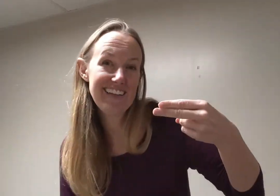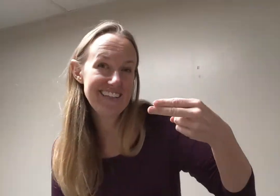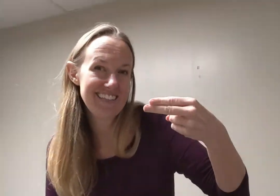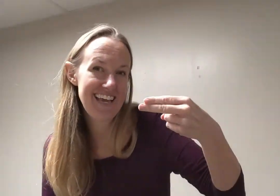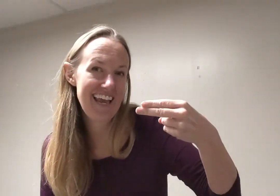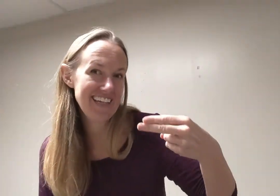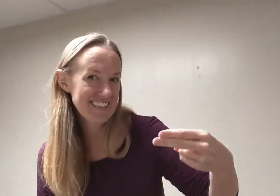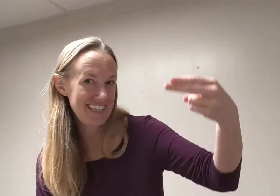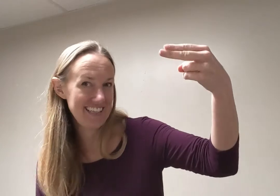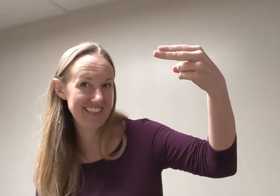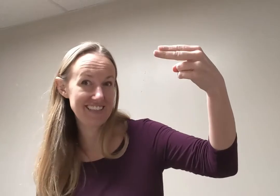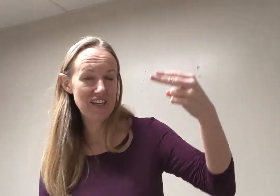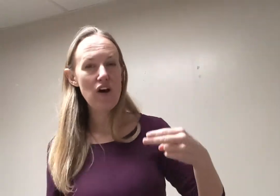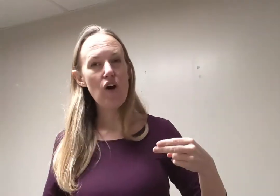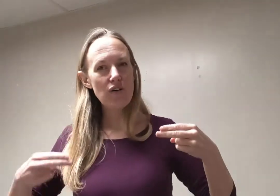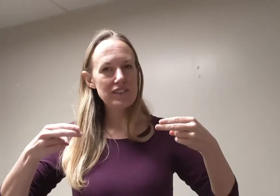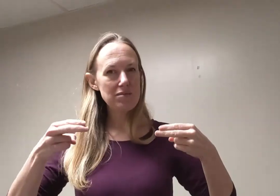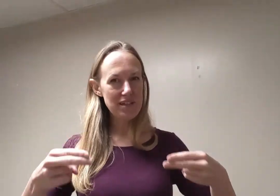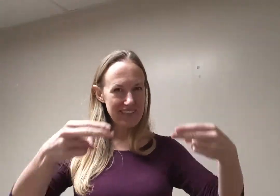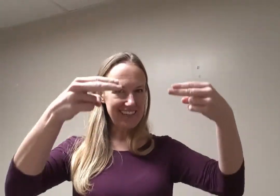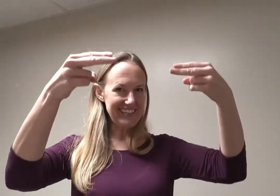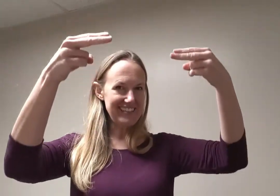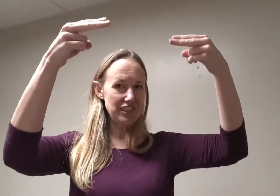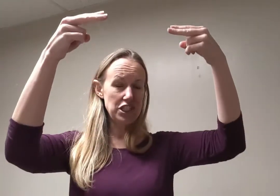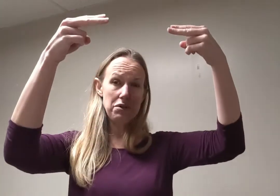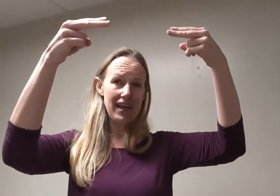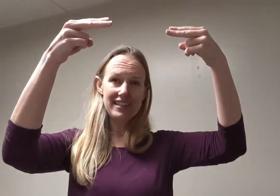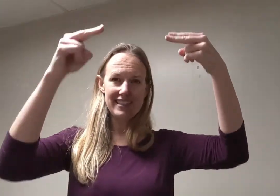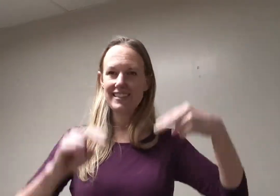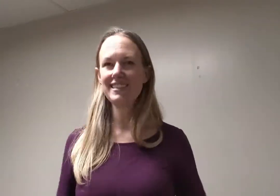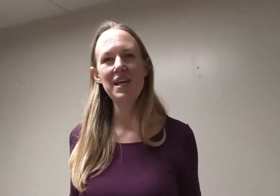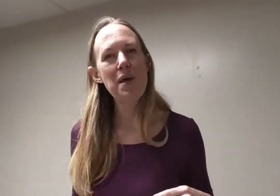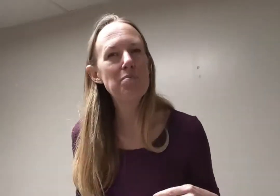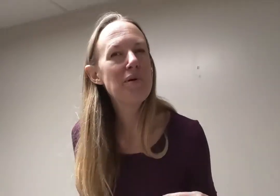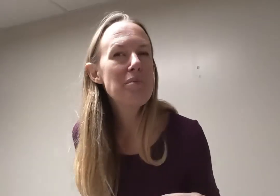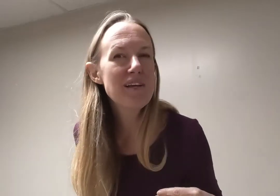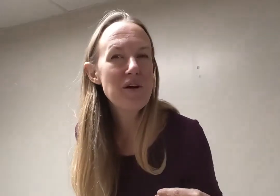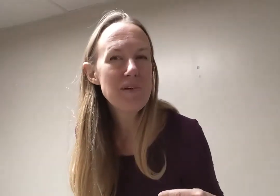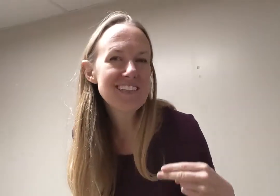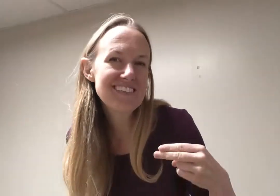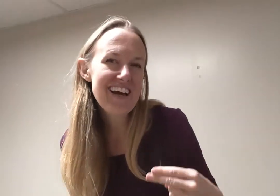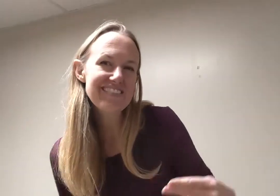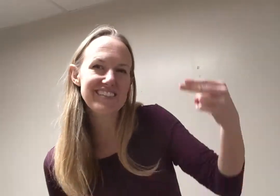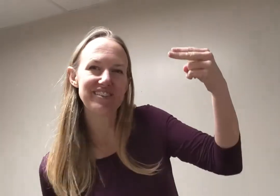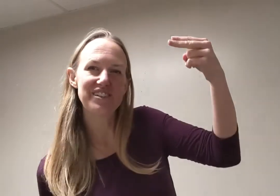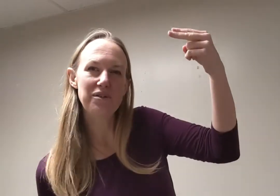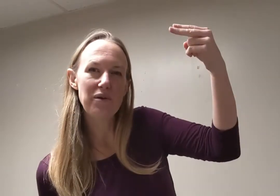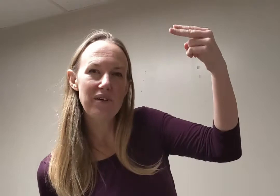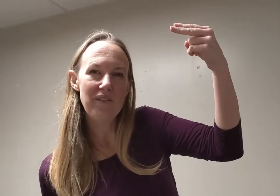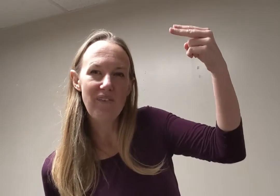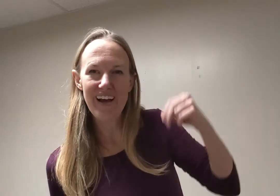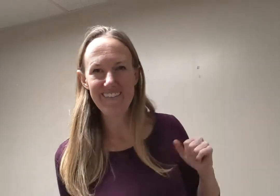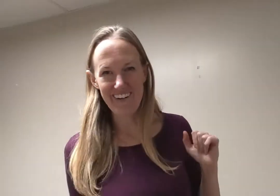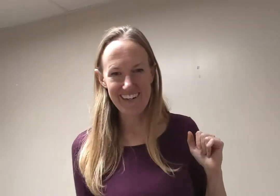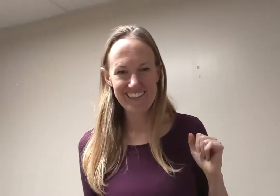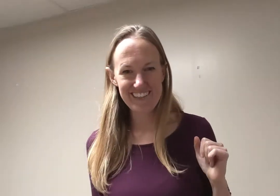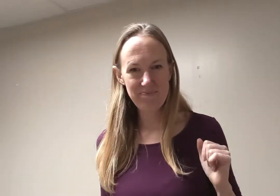That's an H, like this. Or sometimes I like to do 2 H's, but by no means do you have to do 2. 1 works.